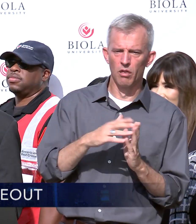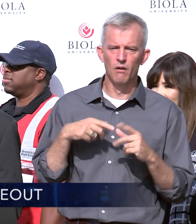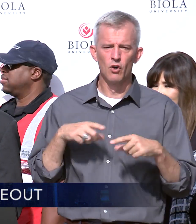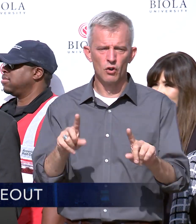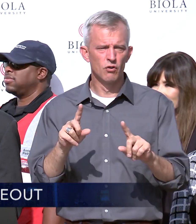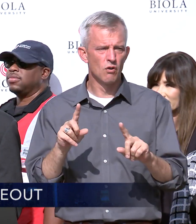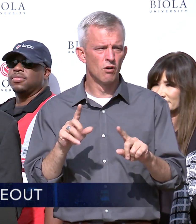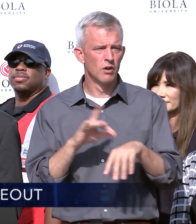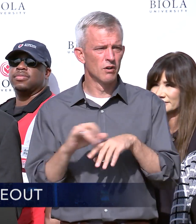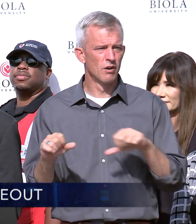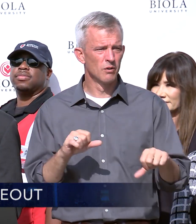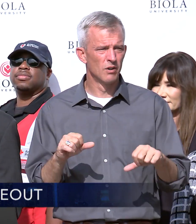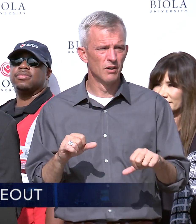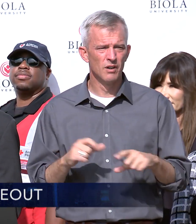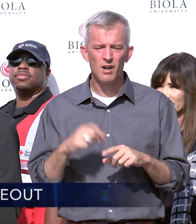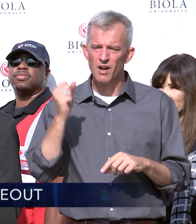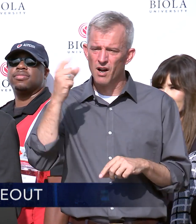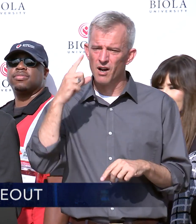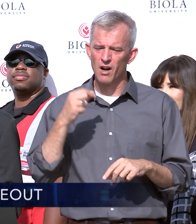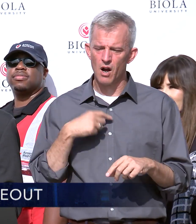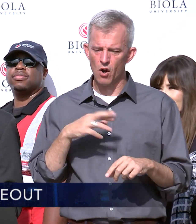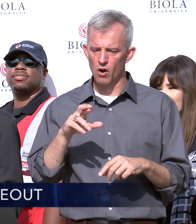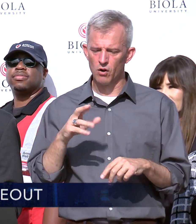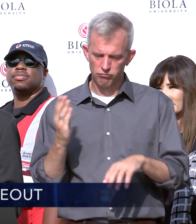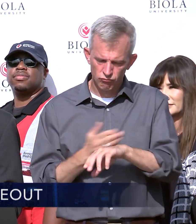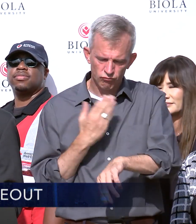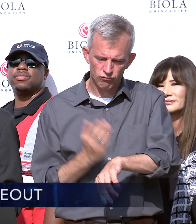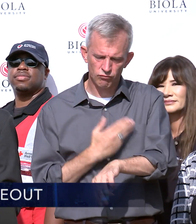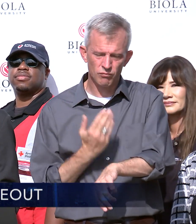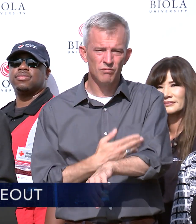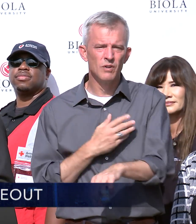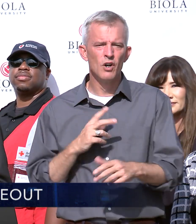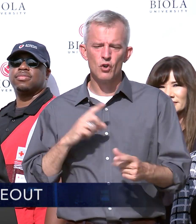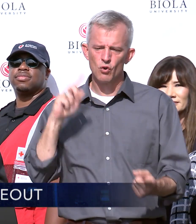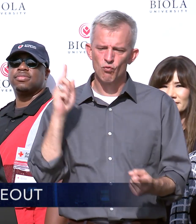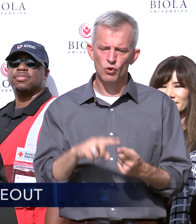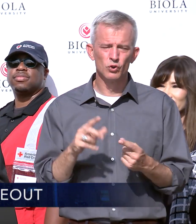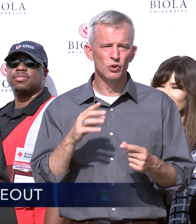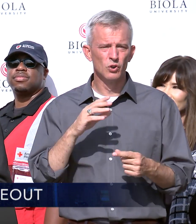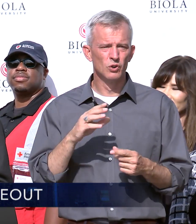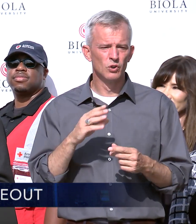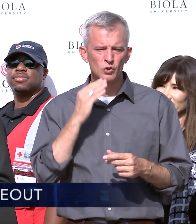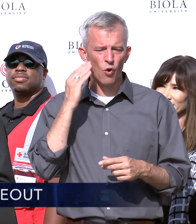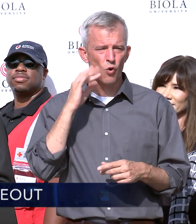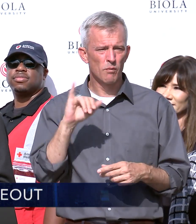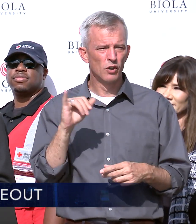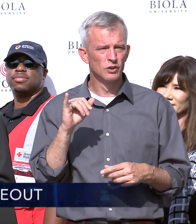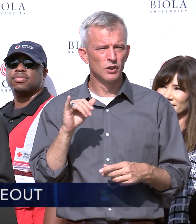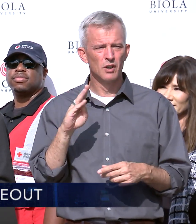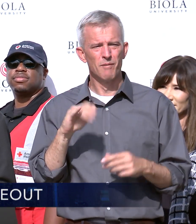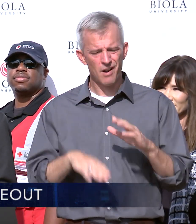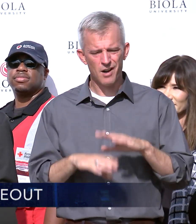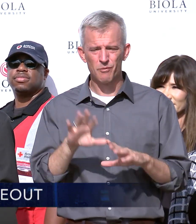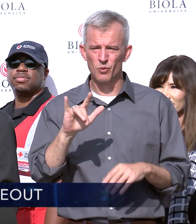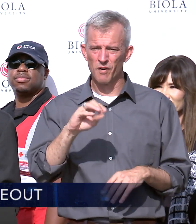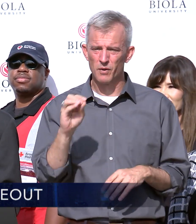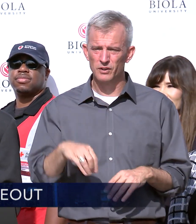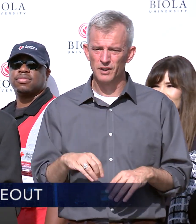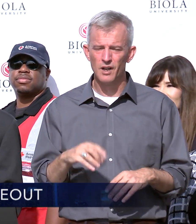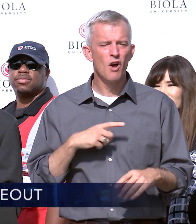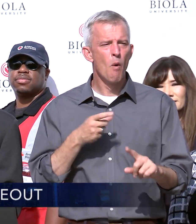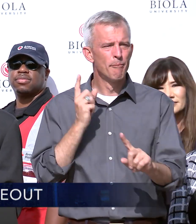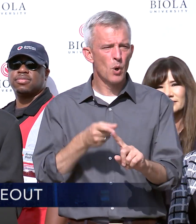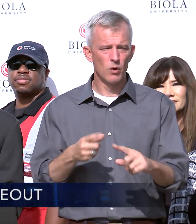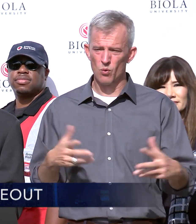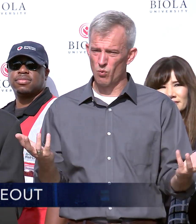earthquake insurance by up to 25%. The bottom line here is it's a heck of a lot cheaper